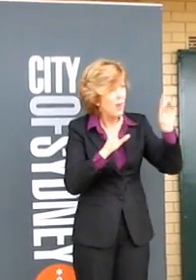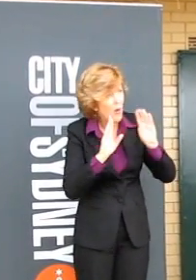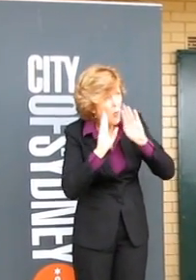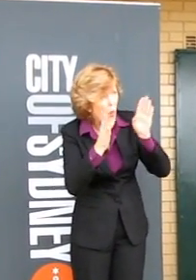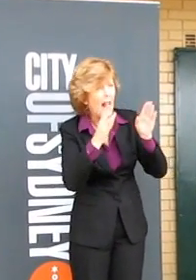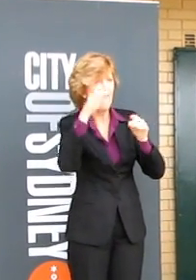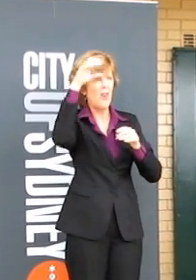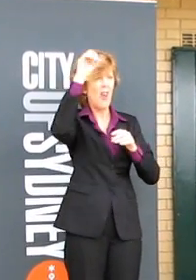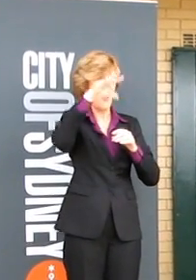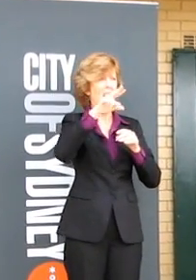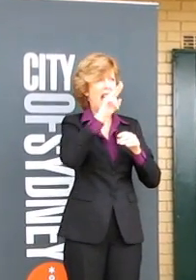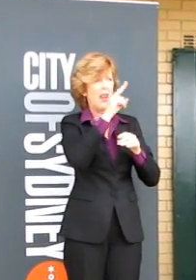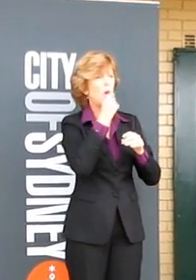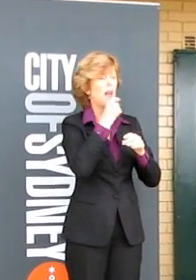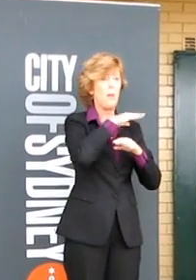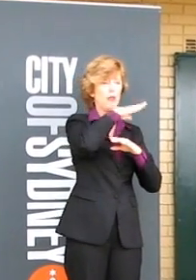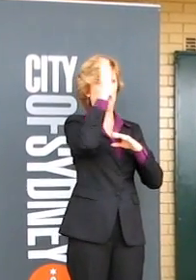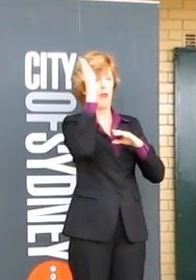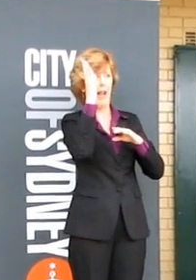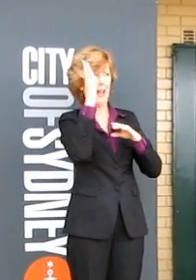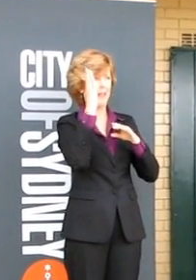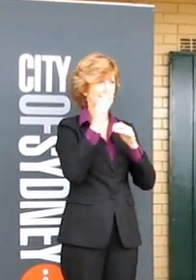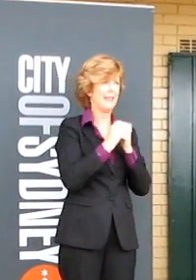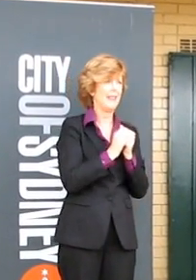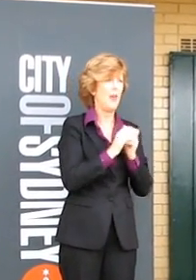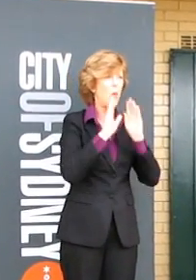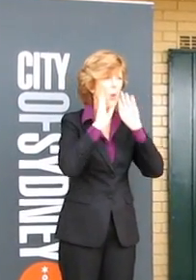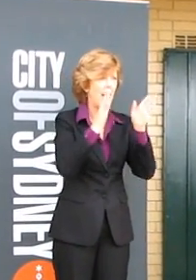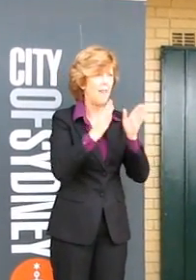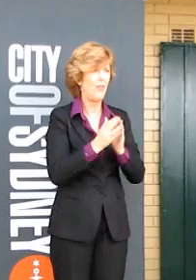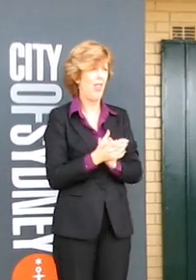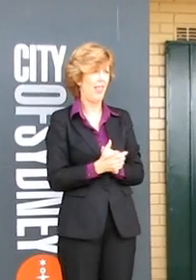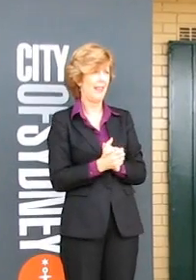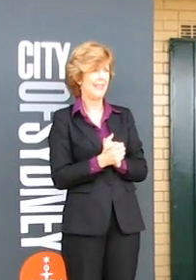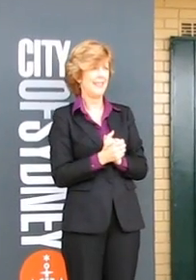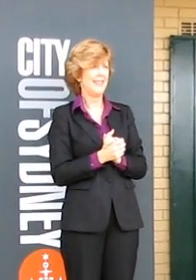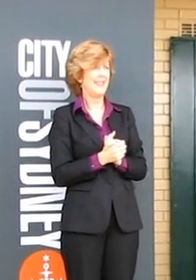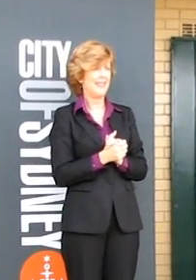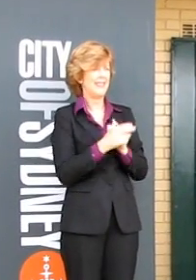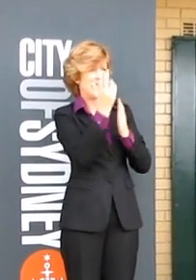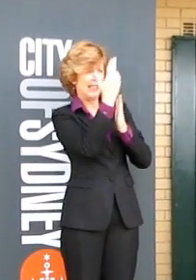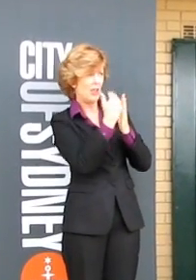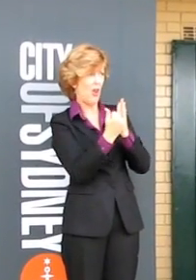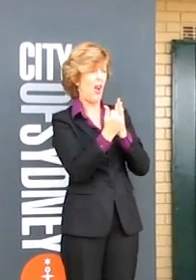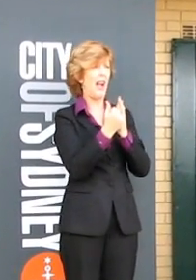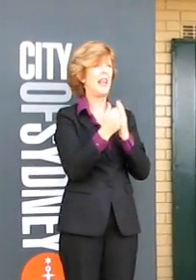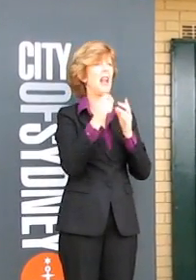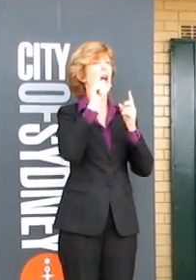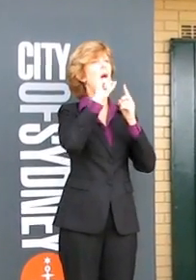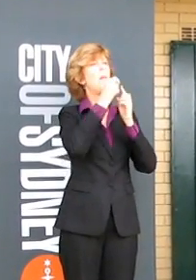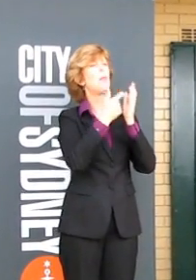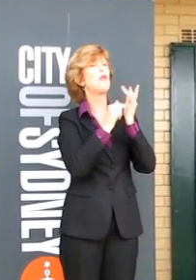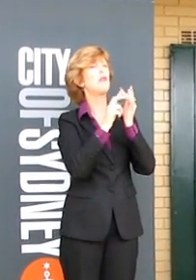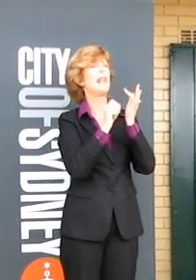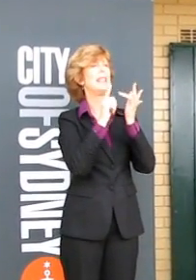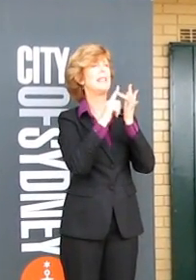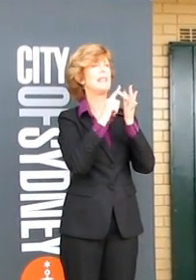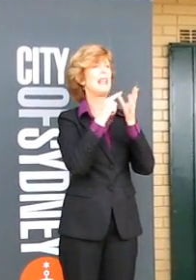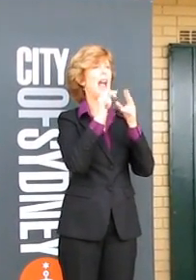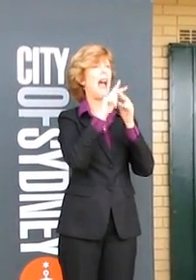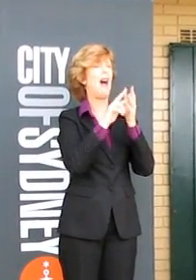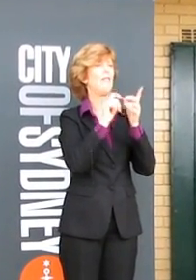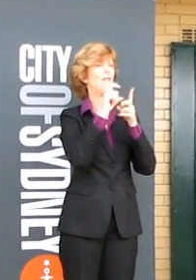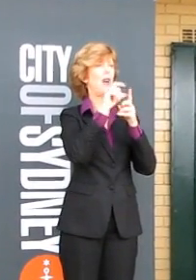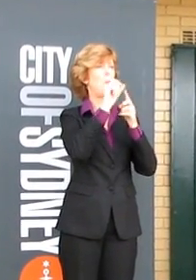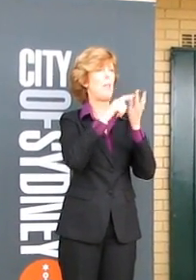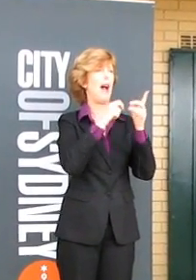sort of are designed to come over like that. They're Prince Alfred Park specific, those lights. They